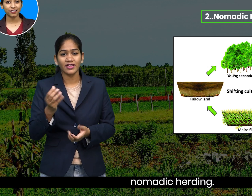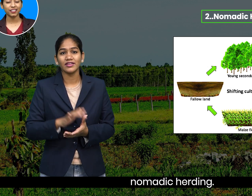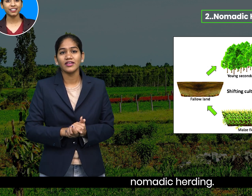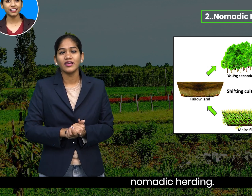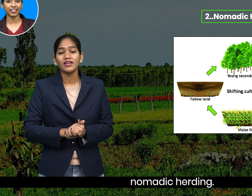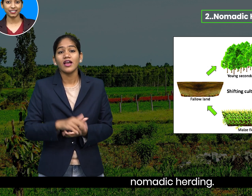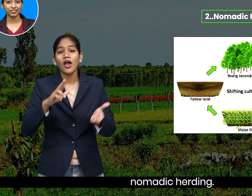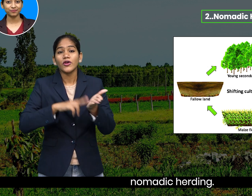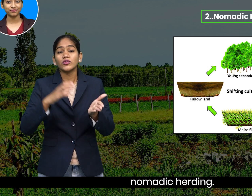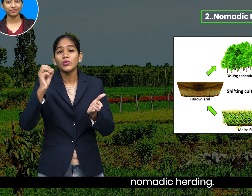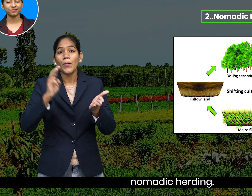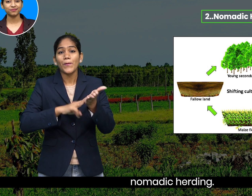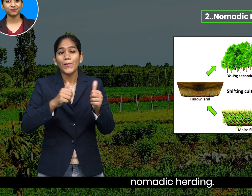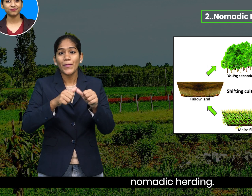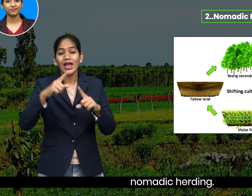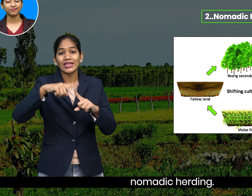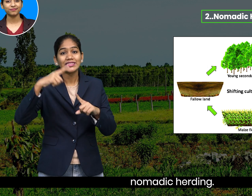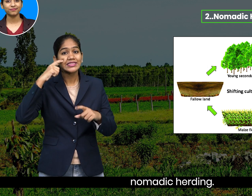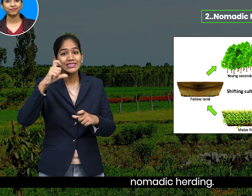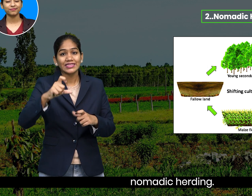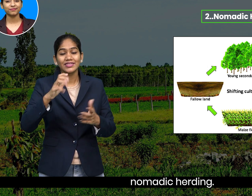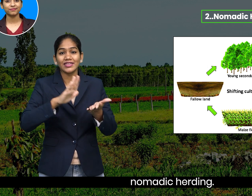nomadic herding.